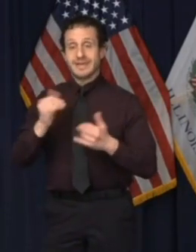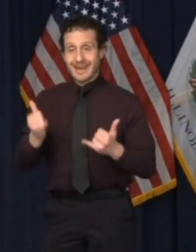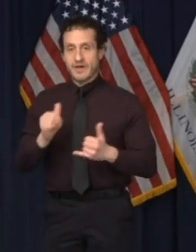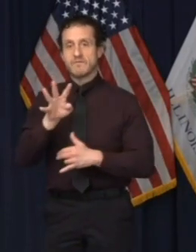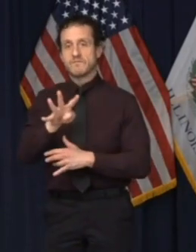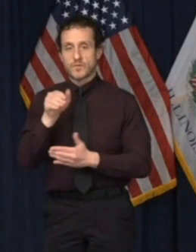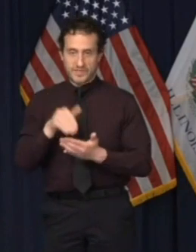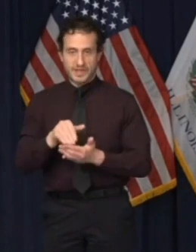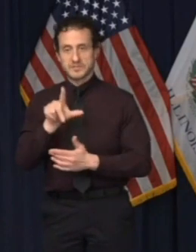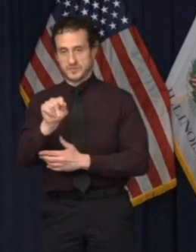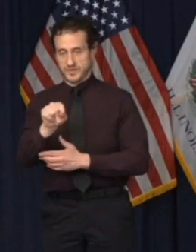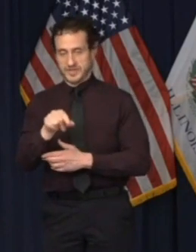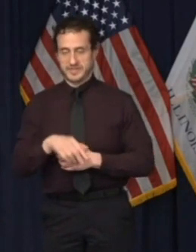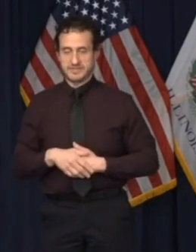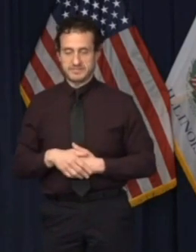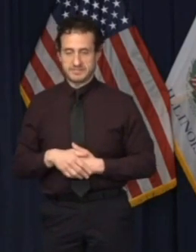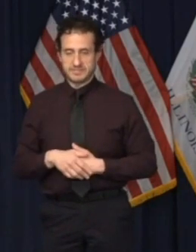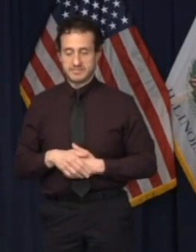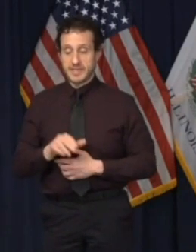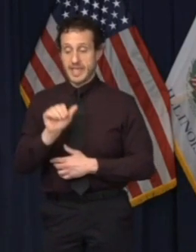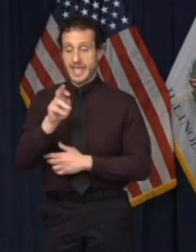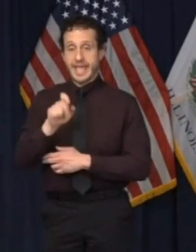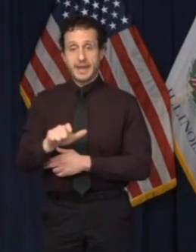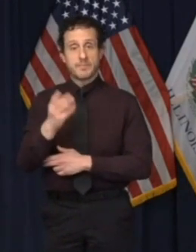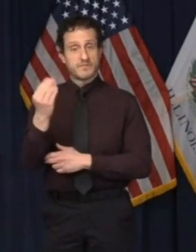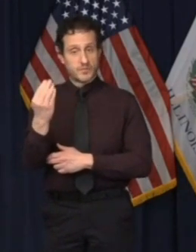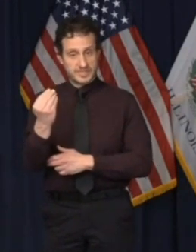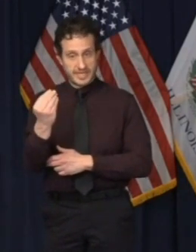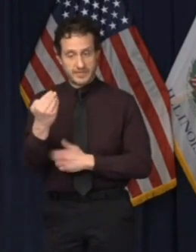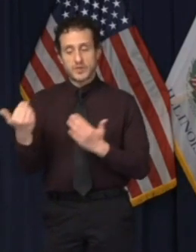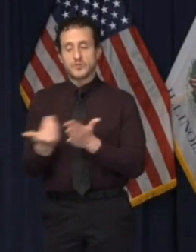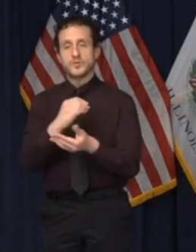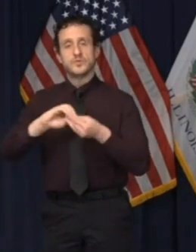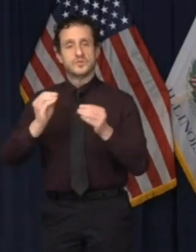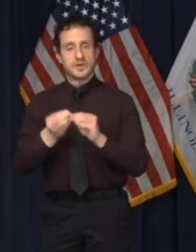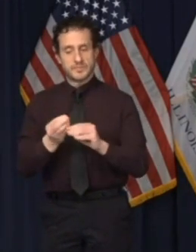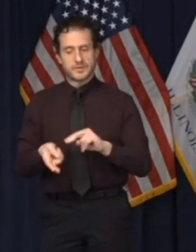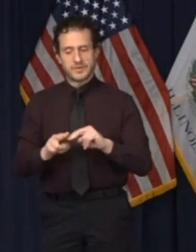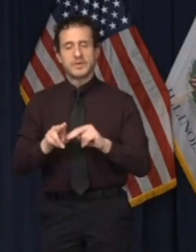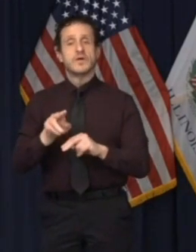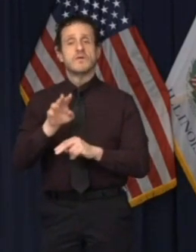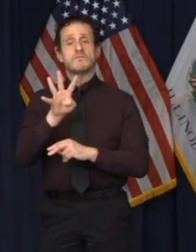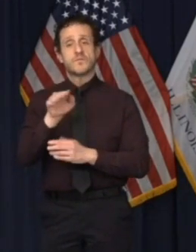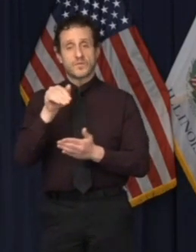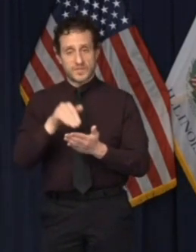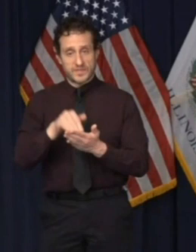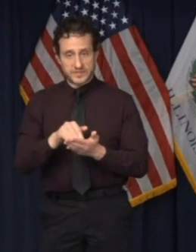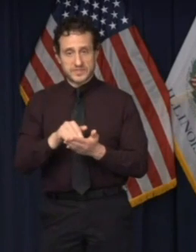4,020. On April 14th, that number had risen to